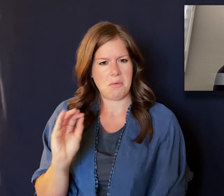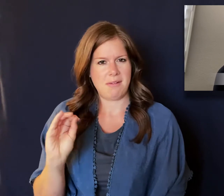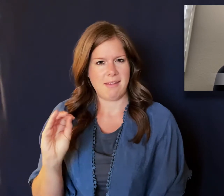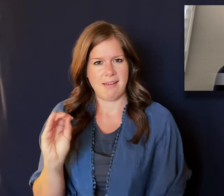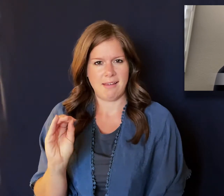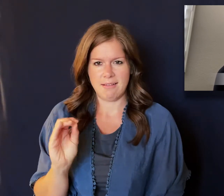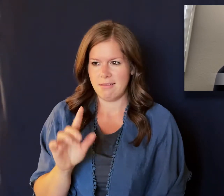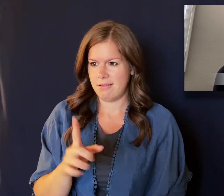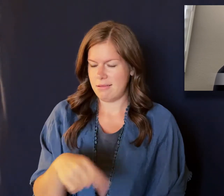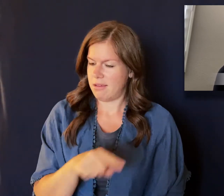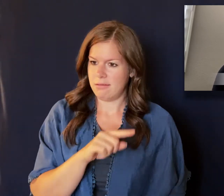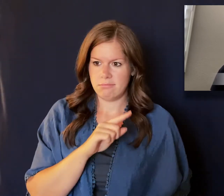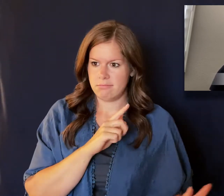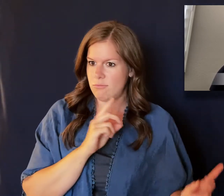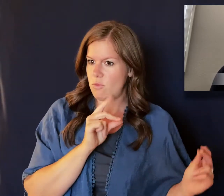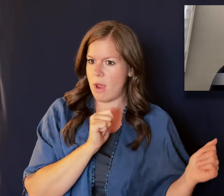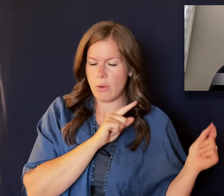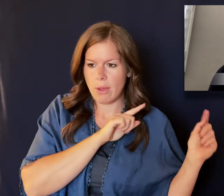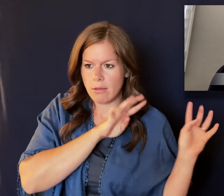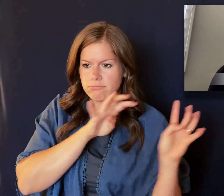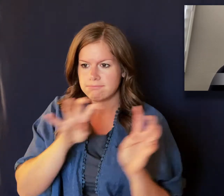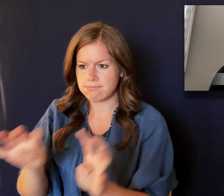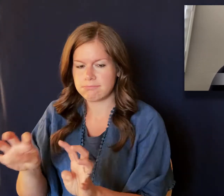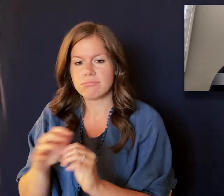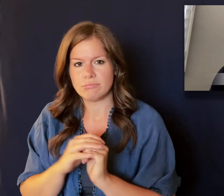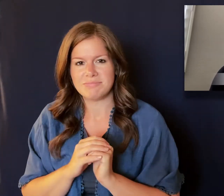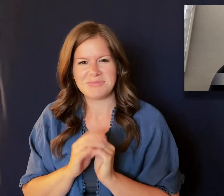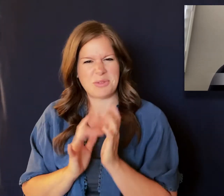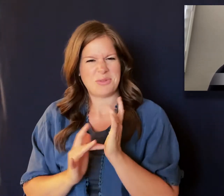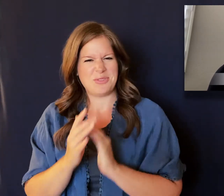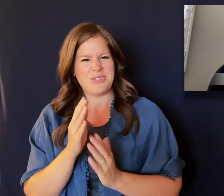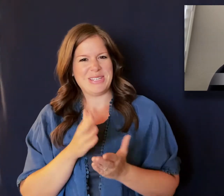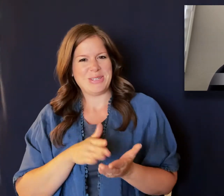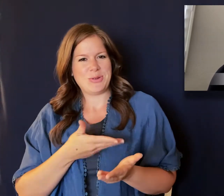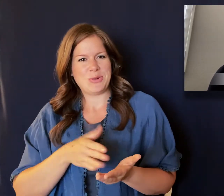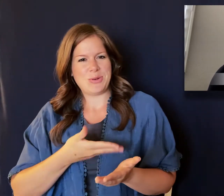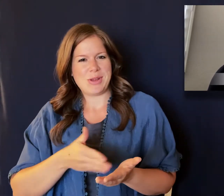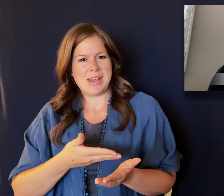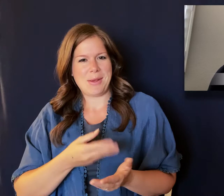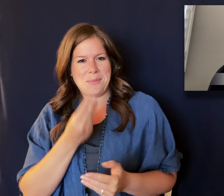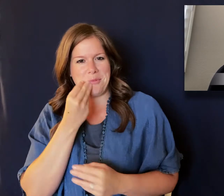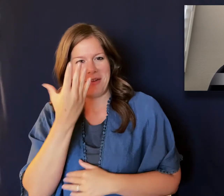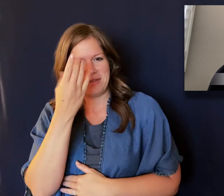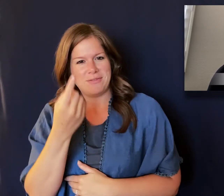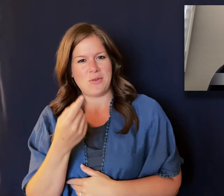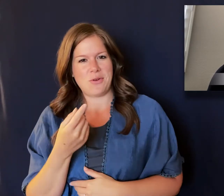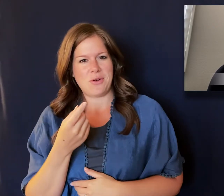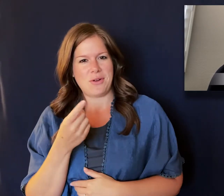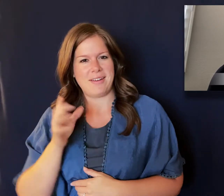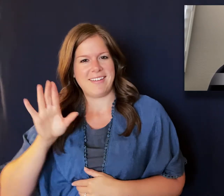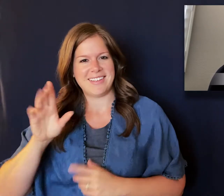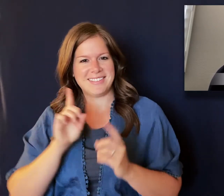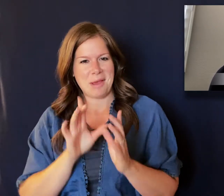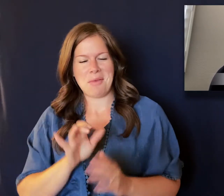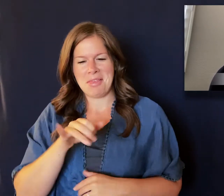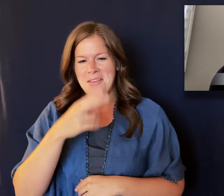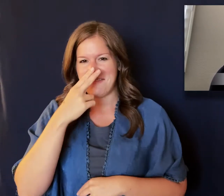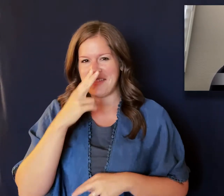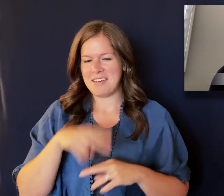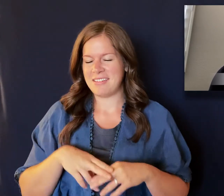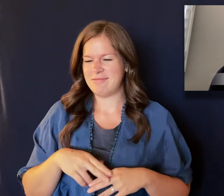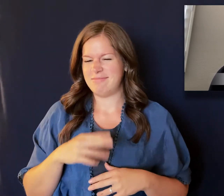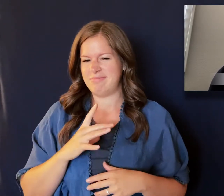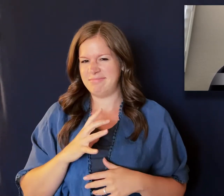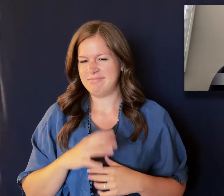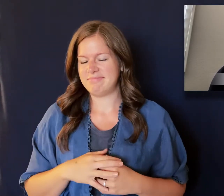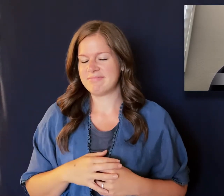is cooking up some fish ready to eat breakfast with his disciples. So that's kind of just a fun note there. Well, this is the third time